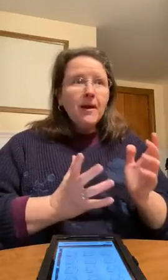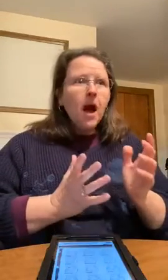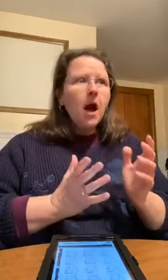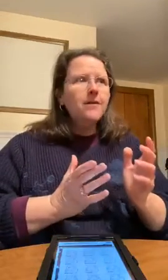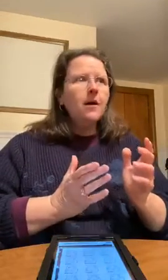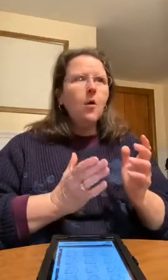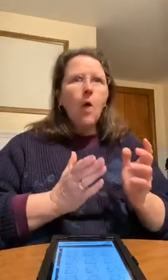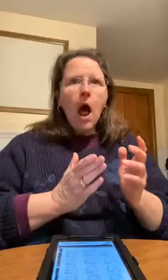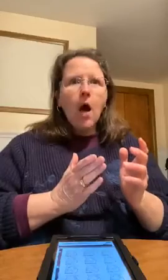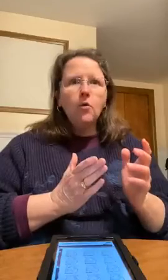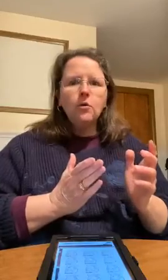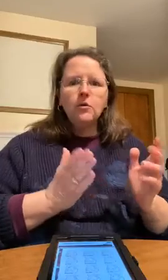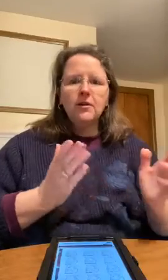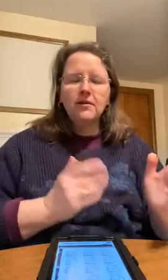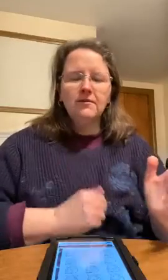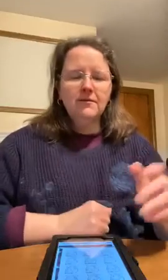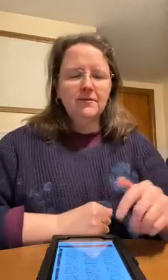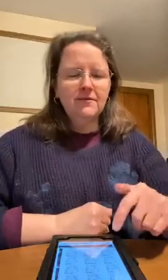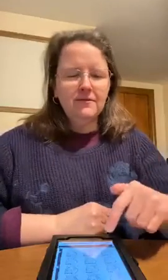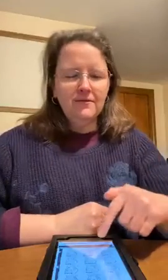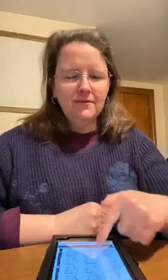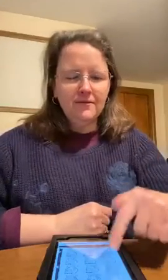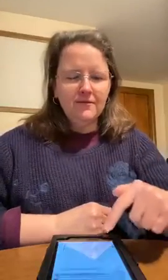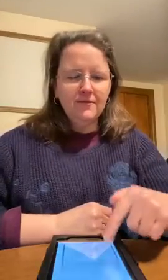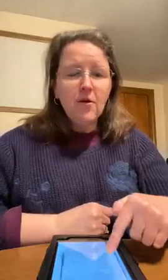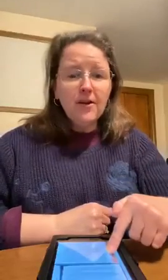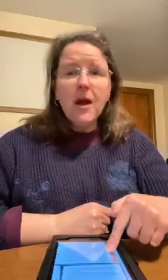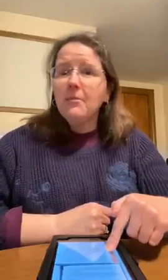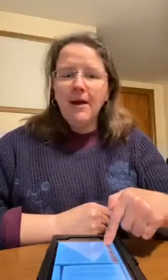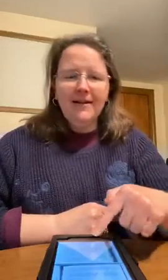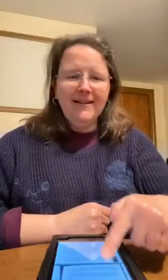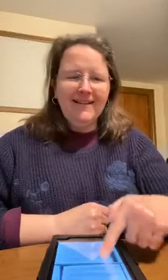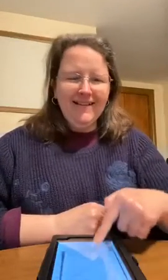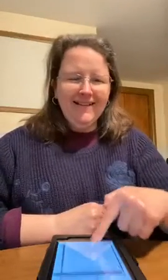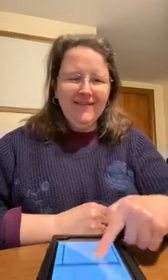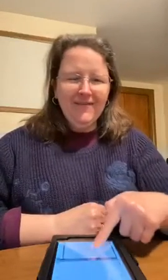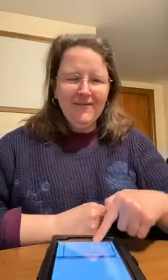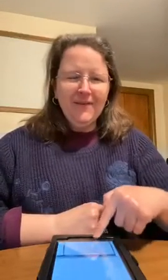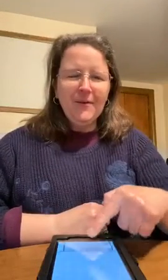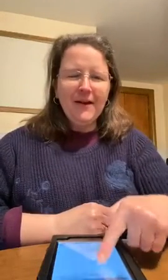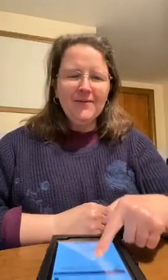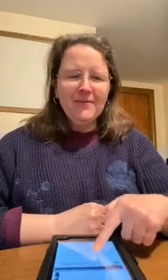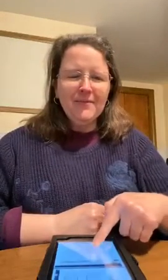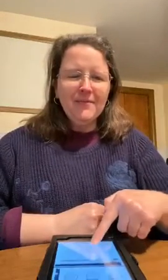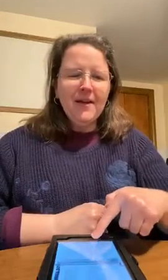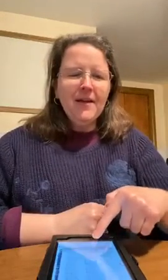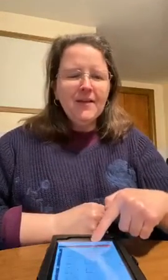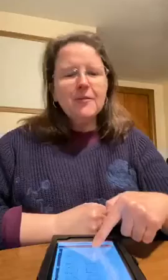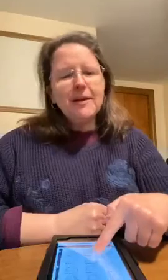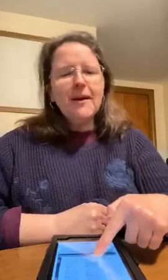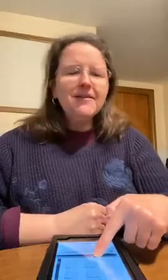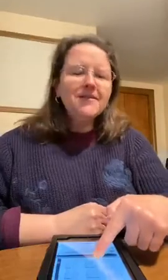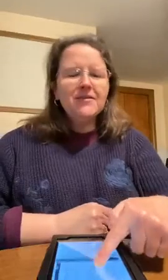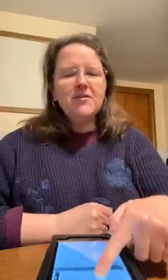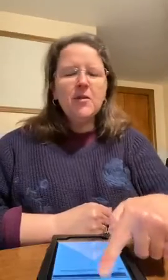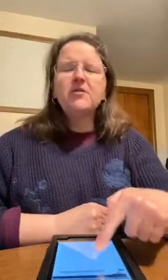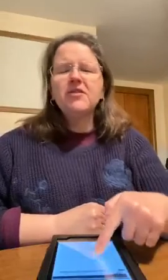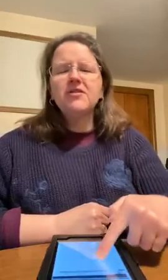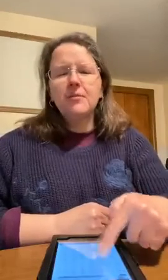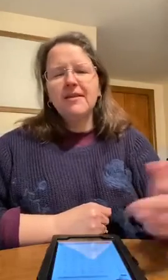God, wow, you know, holy crap. Okay. So anyway, those are just some